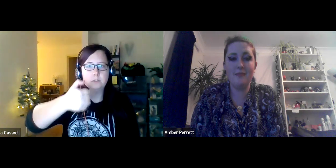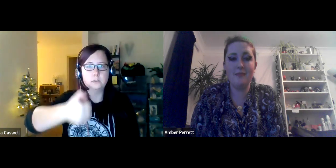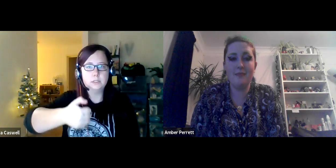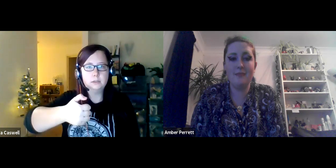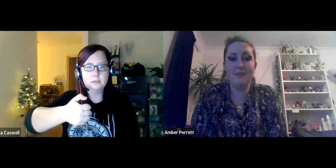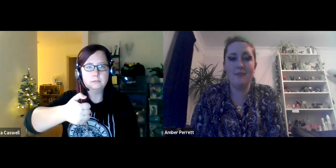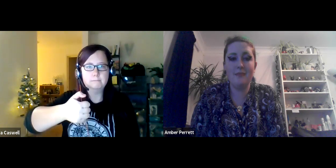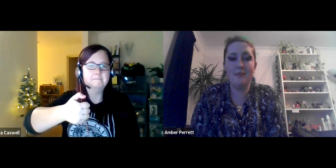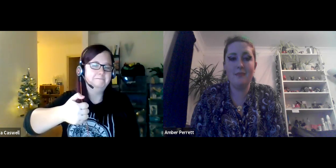6.